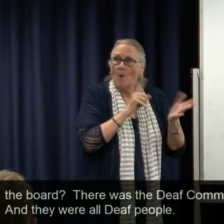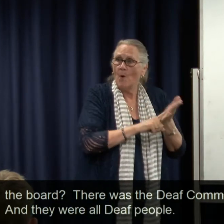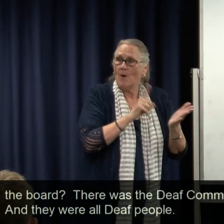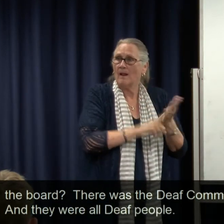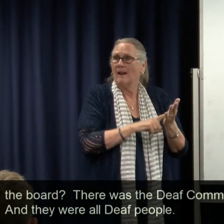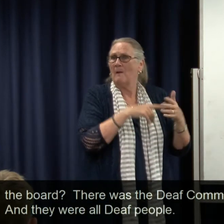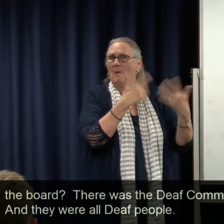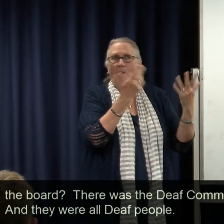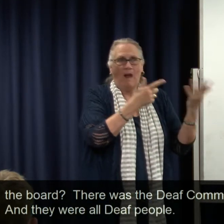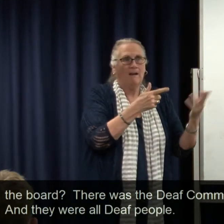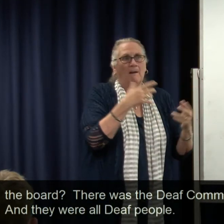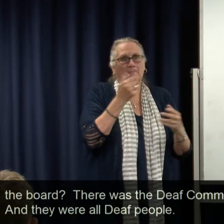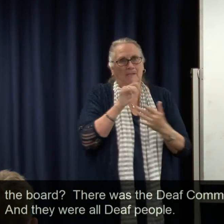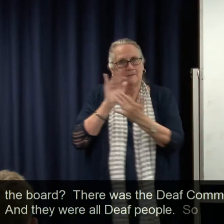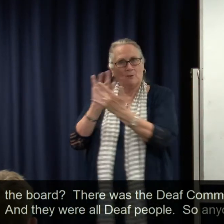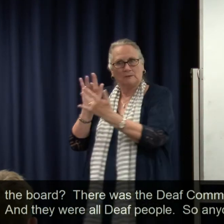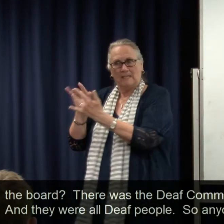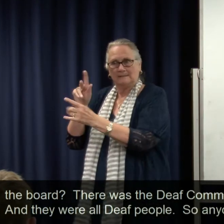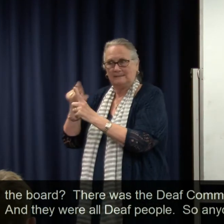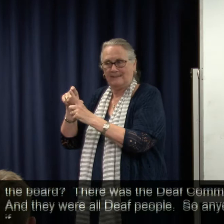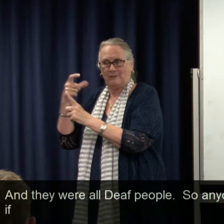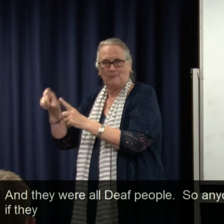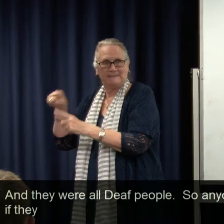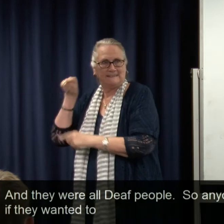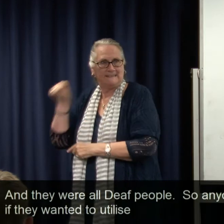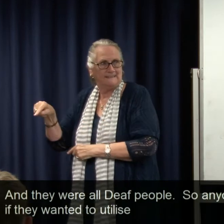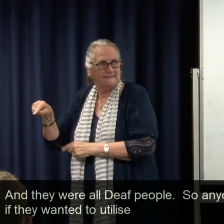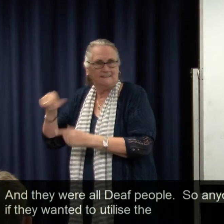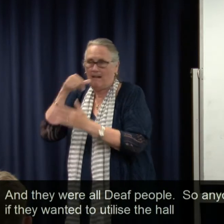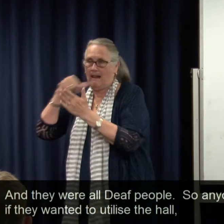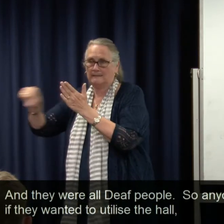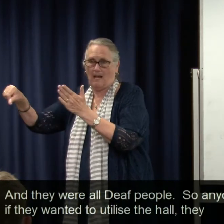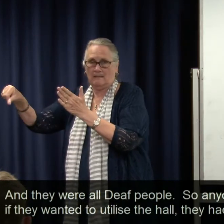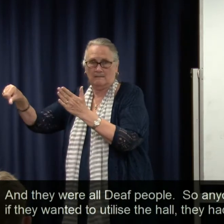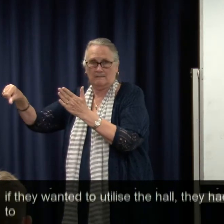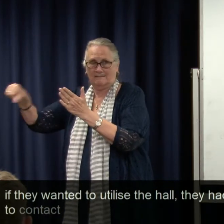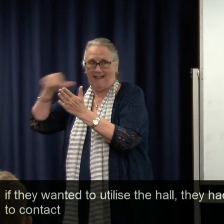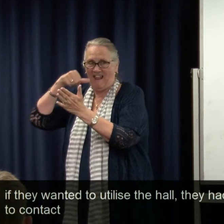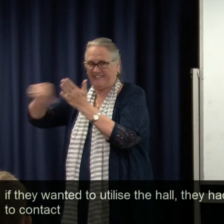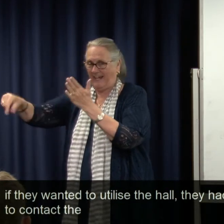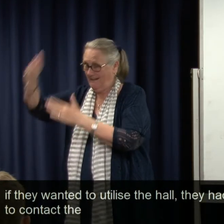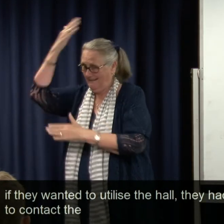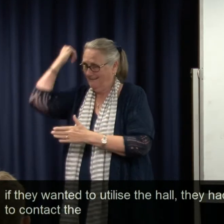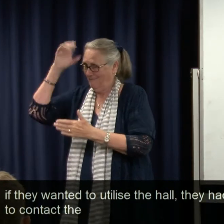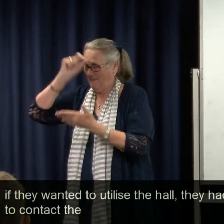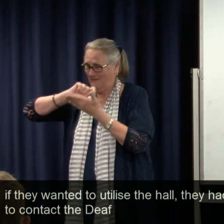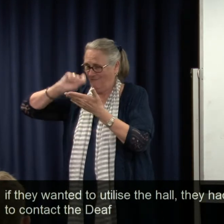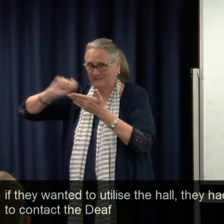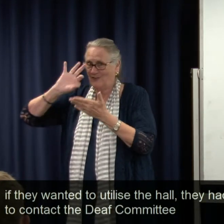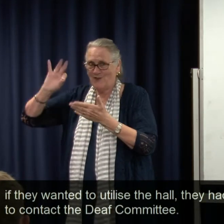So if anyone wanted to utilise the hall, they had to contact the Deaf Committee. They had to send a letter. Remember, I'm talking